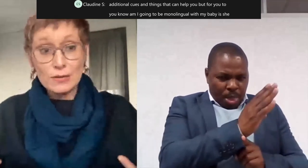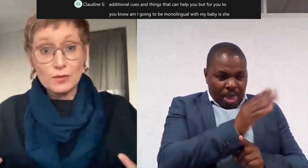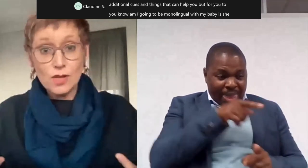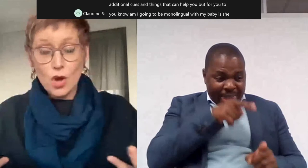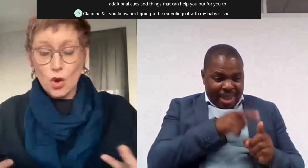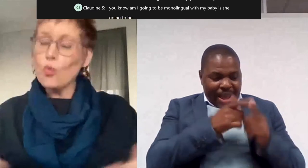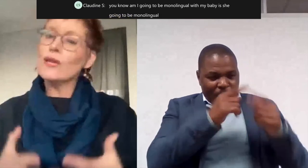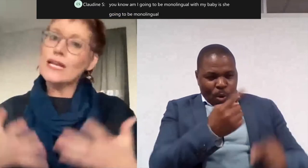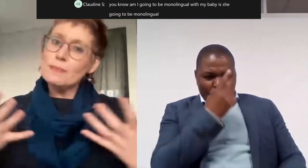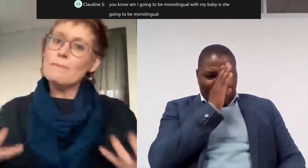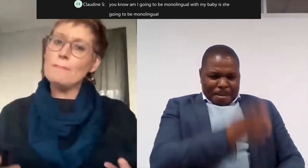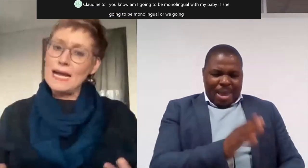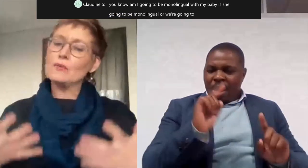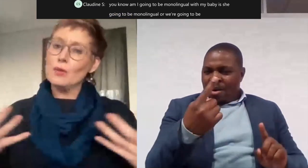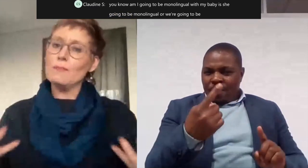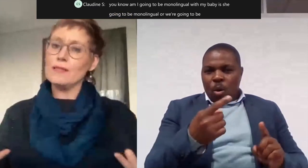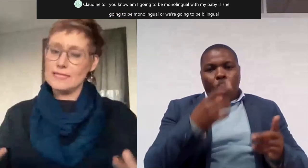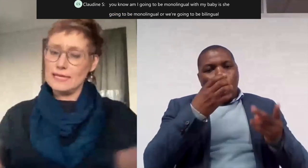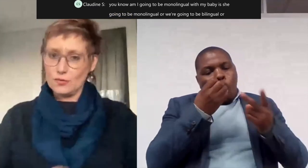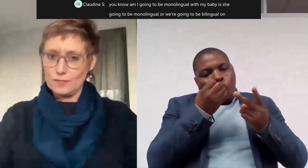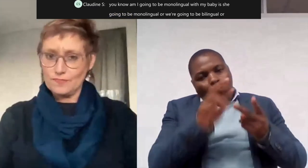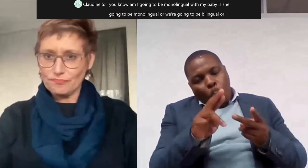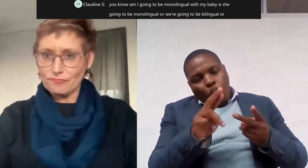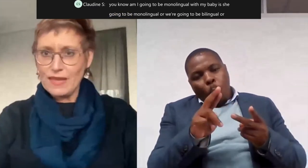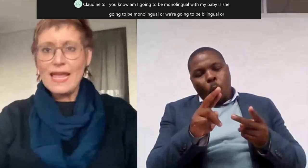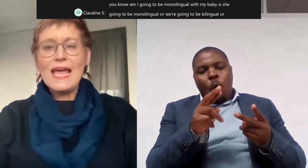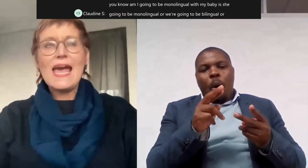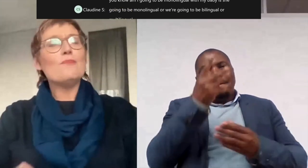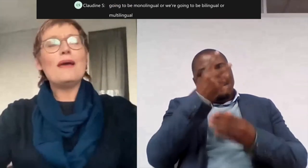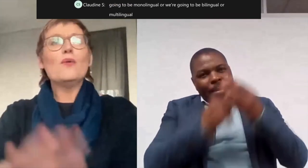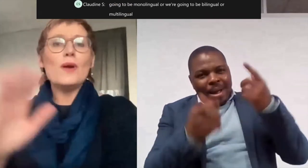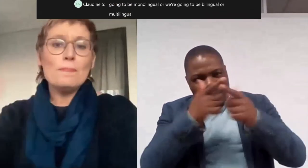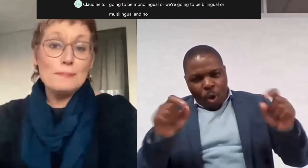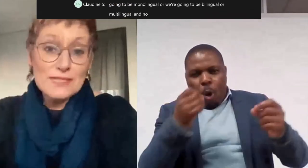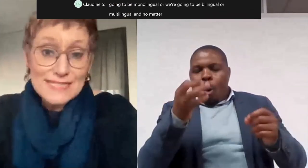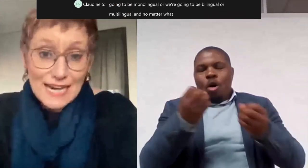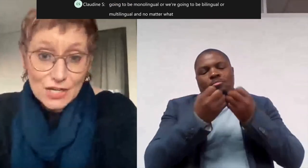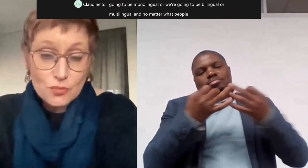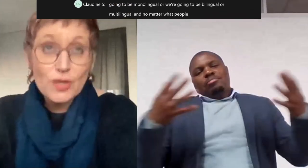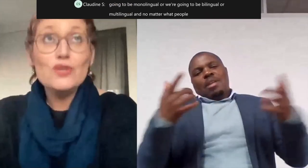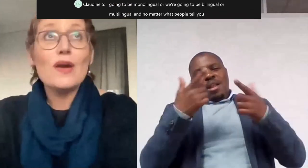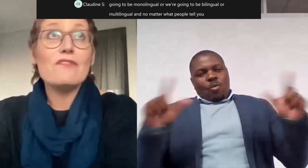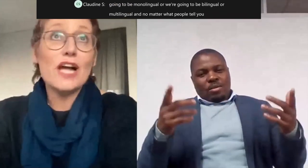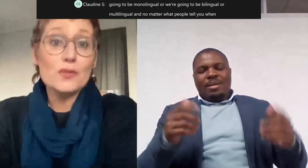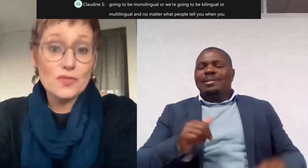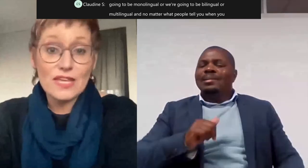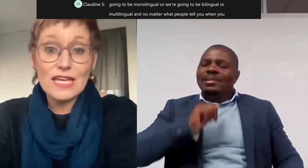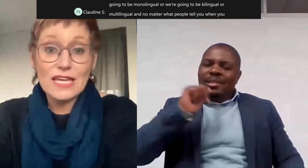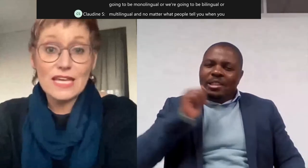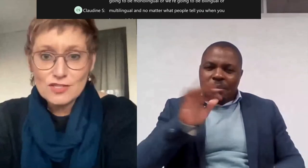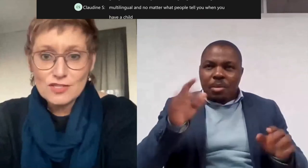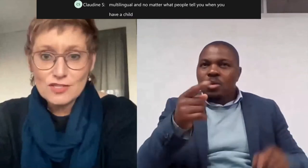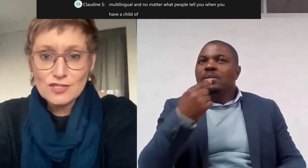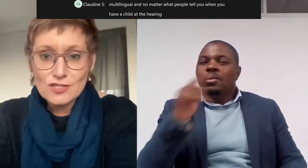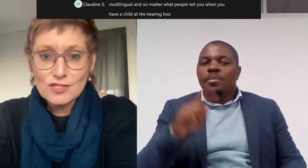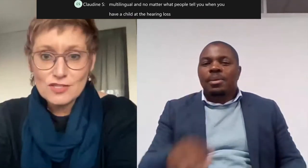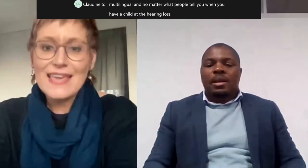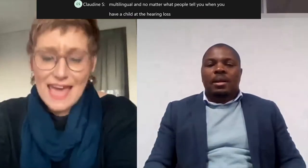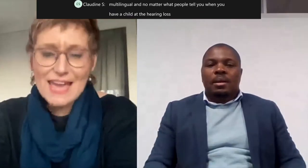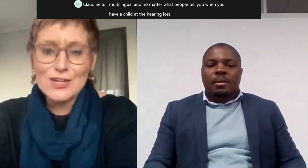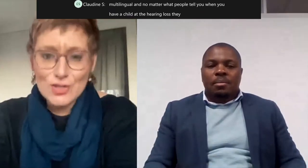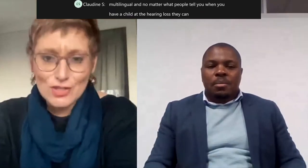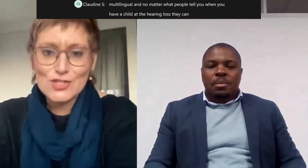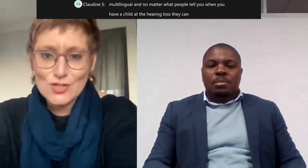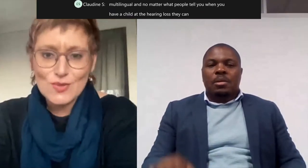be monolingual? Or are we going to be bilingual or multilingual? And no matter what people tell you, when you have a child with a hearing loss,